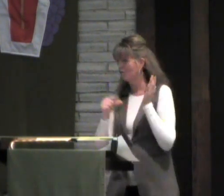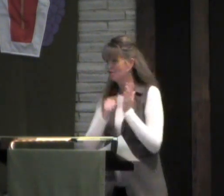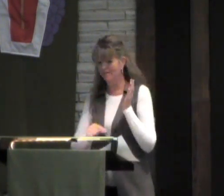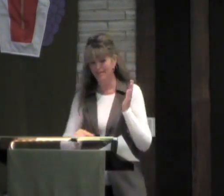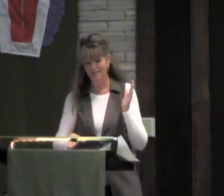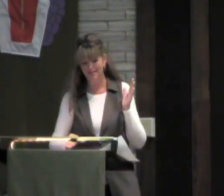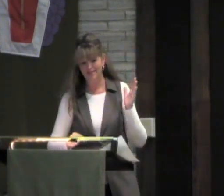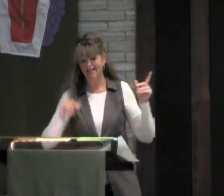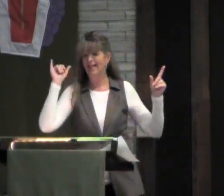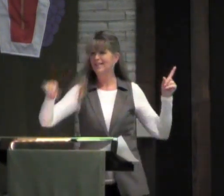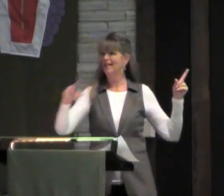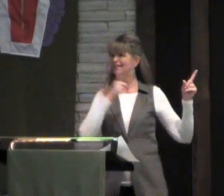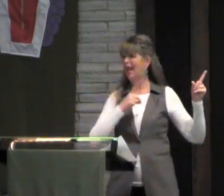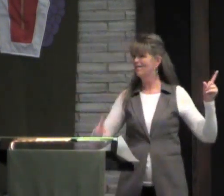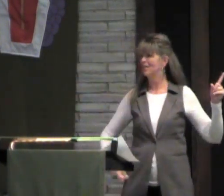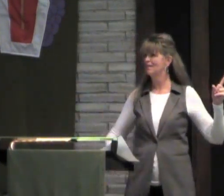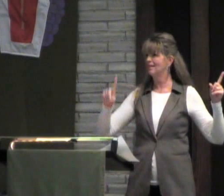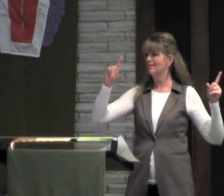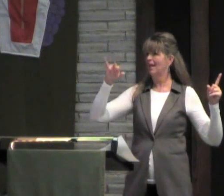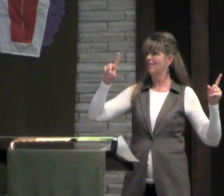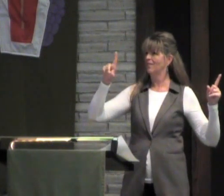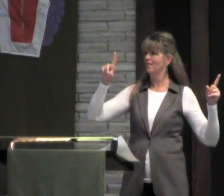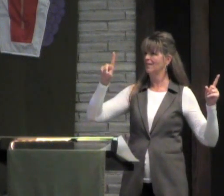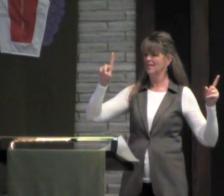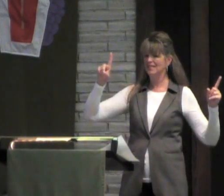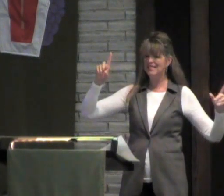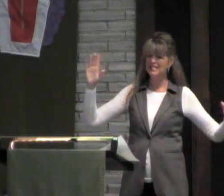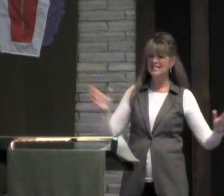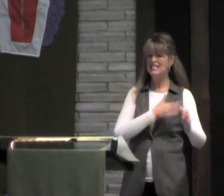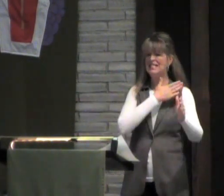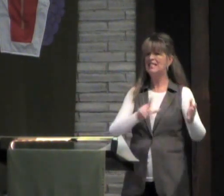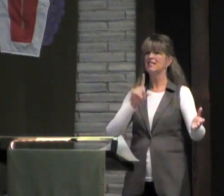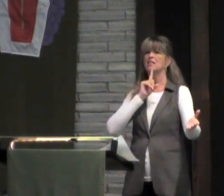Isn't that a beautiful verse? That's David.